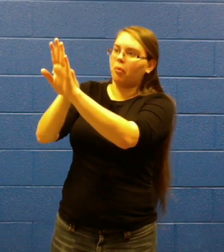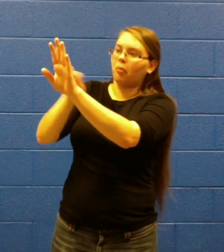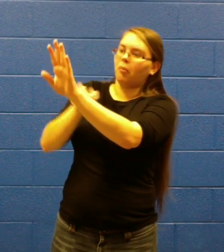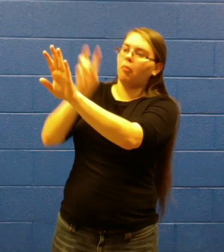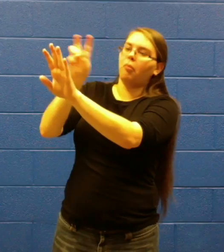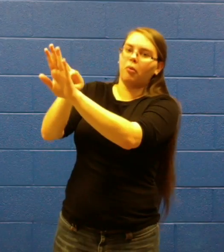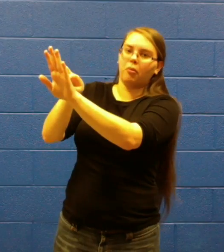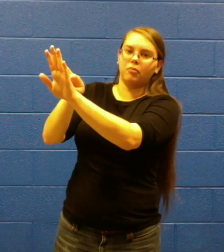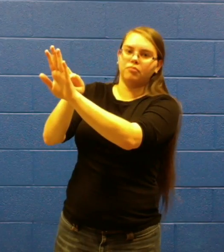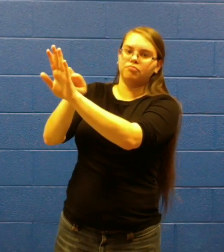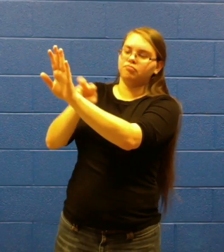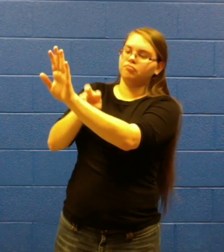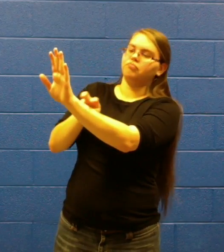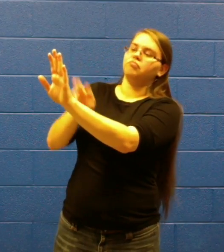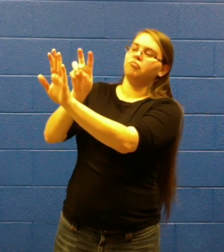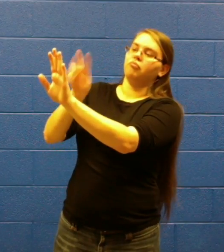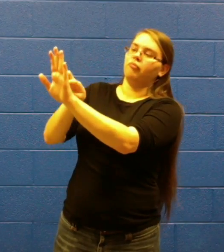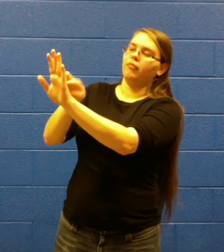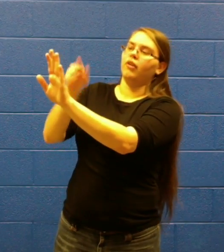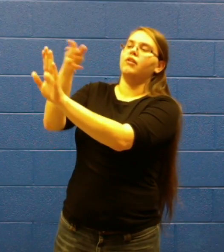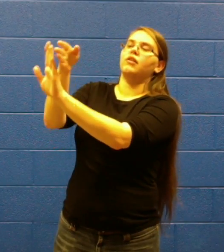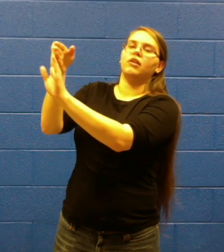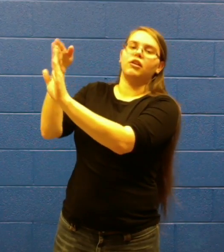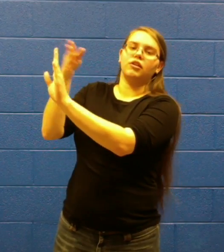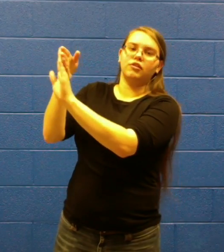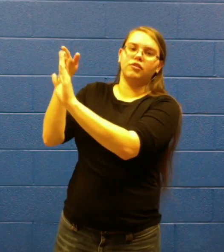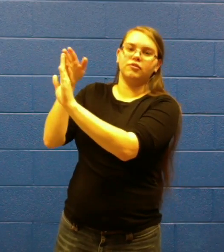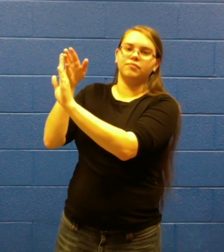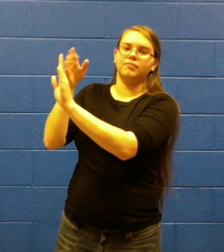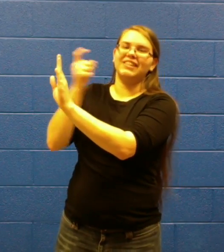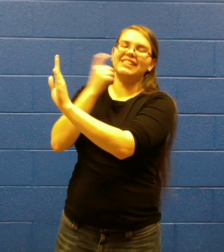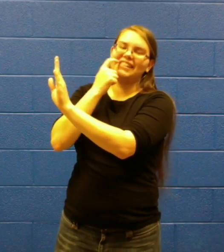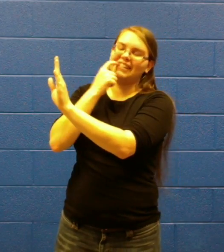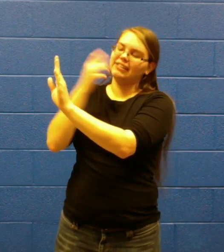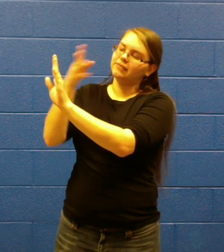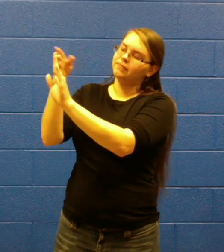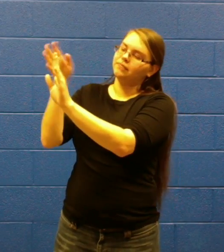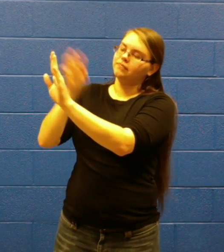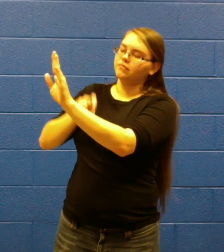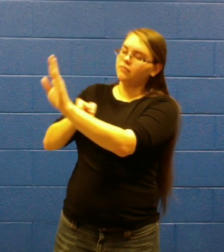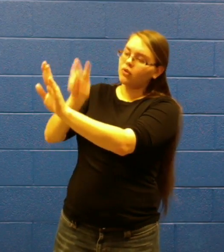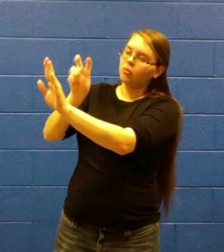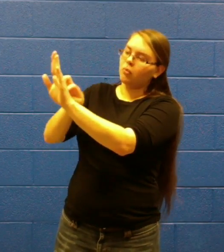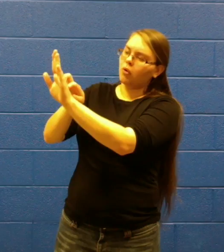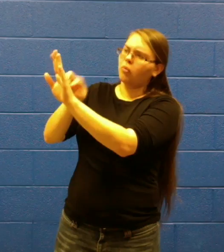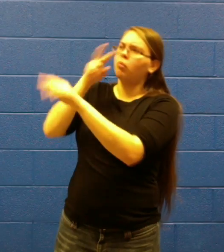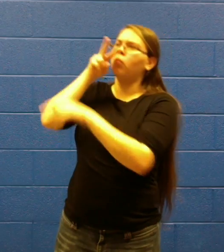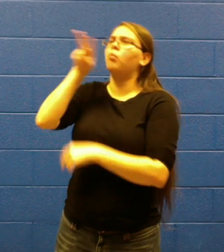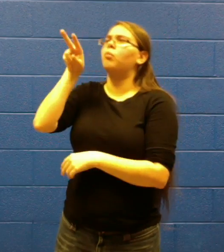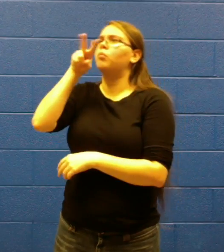on the bottom edge of the glass and stare out the window. And we thought this was adorable, so we'd never trained him out of